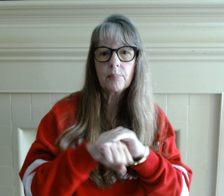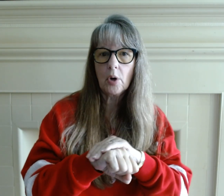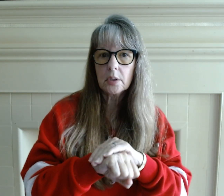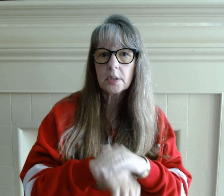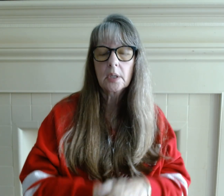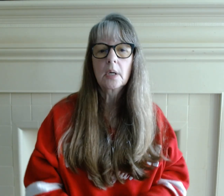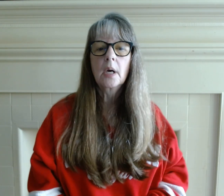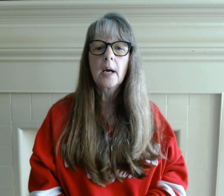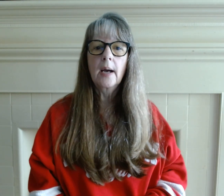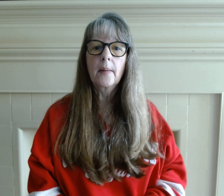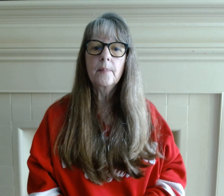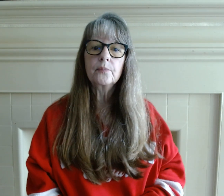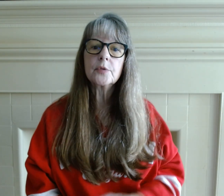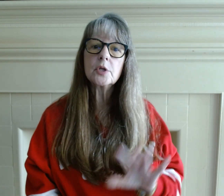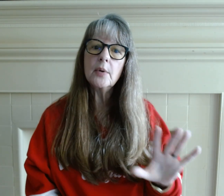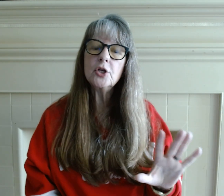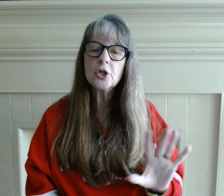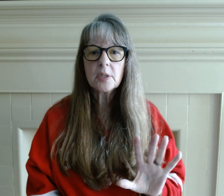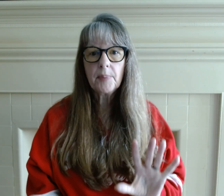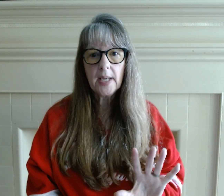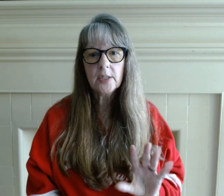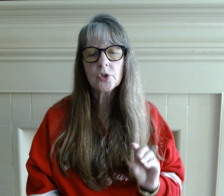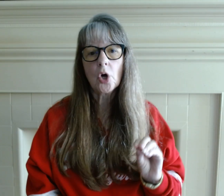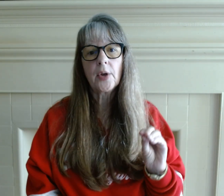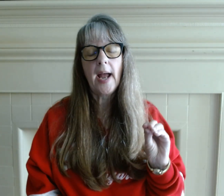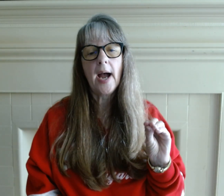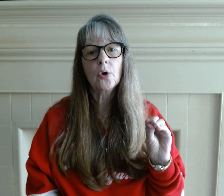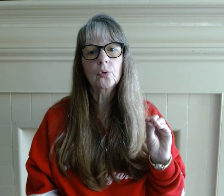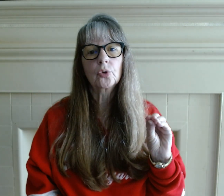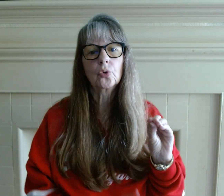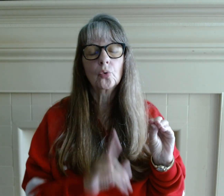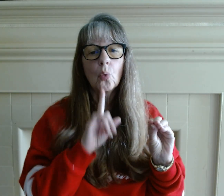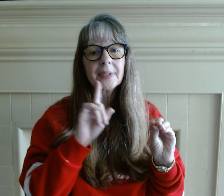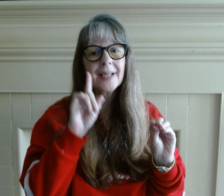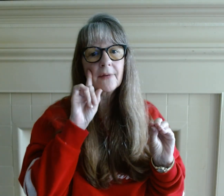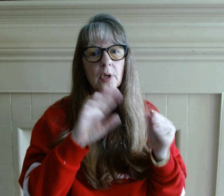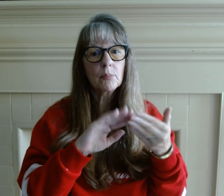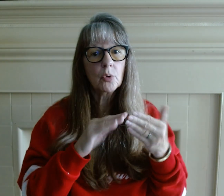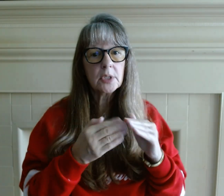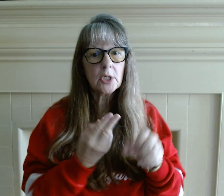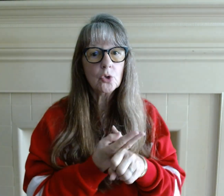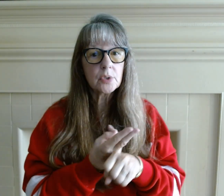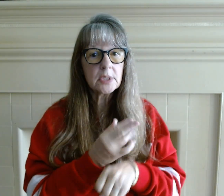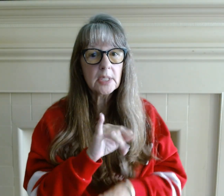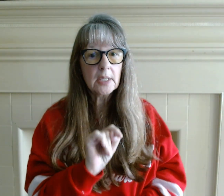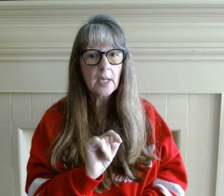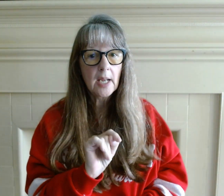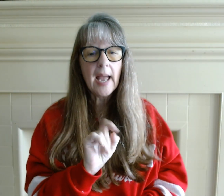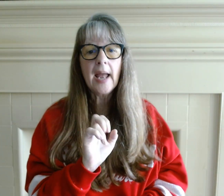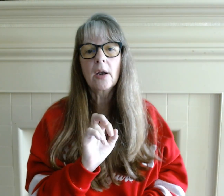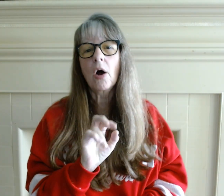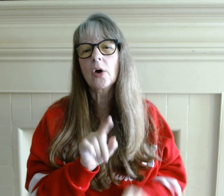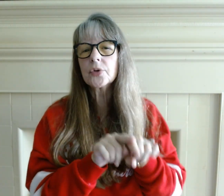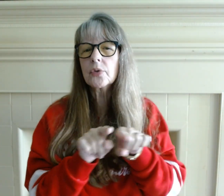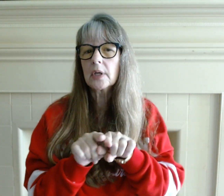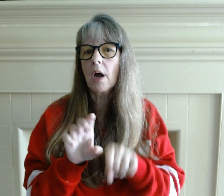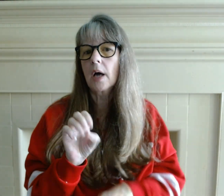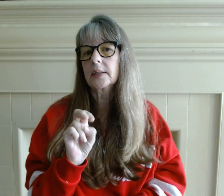part. So it just depends on how your deaf community uses it, and also the